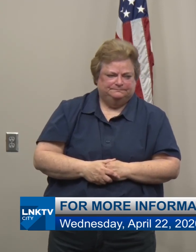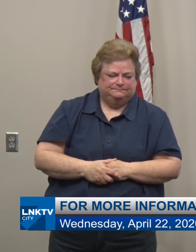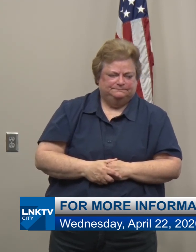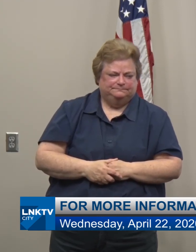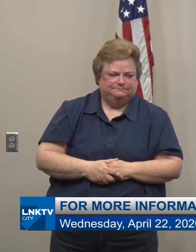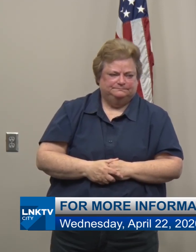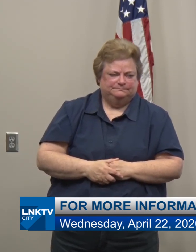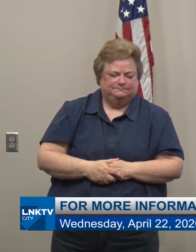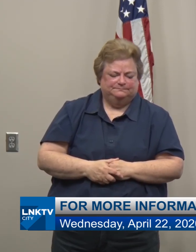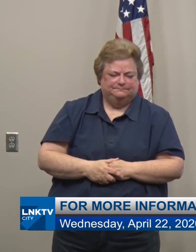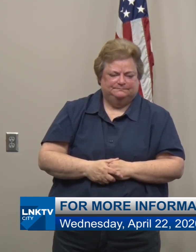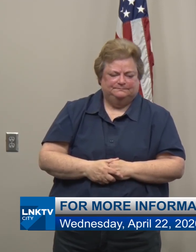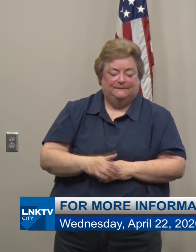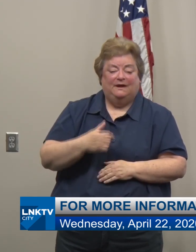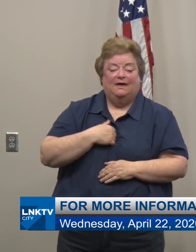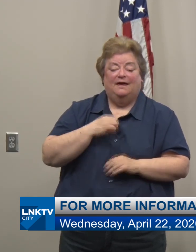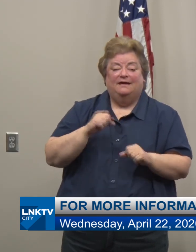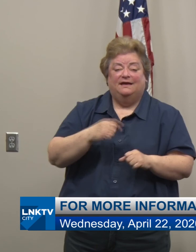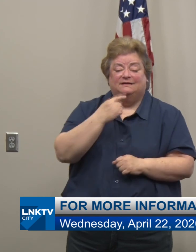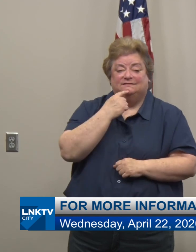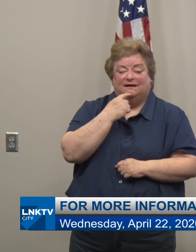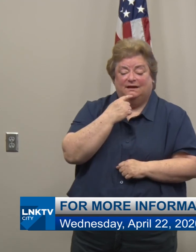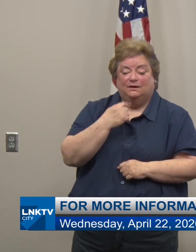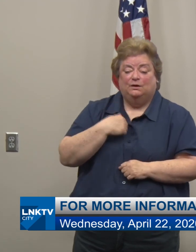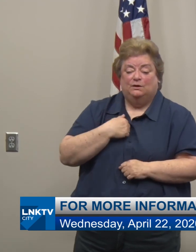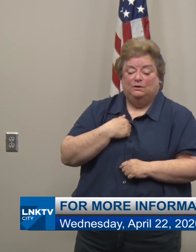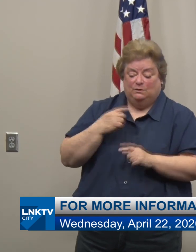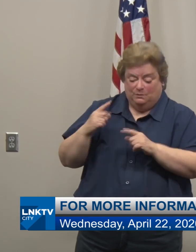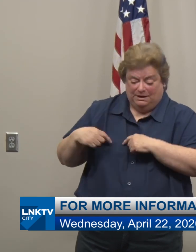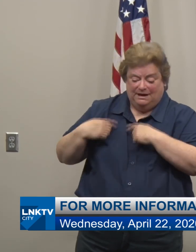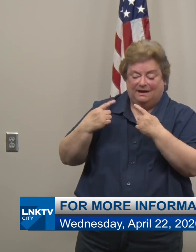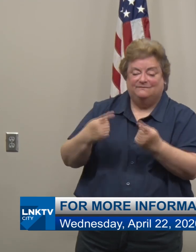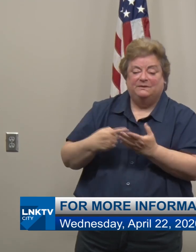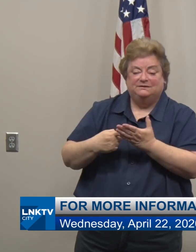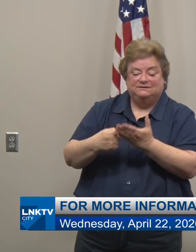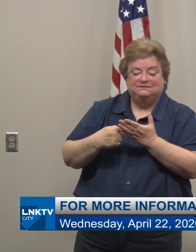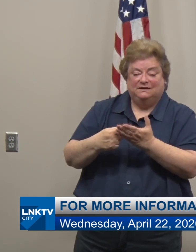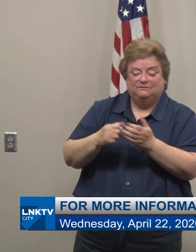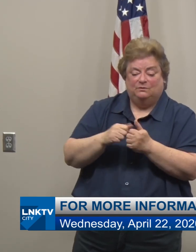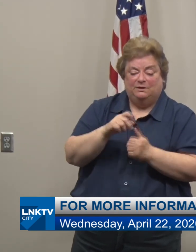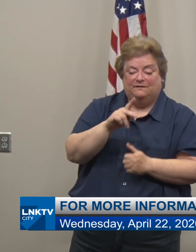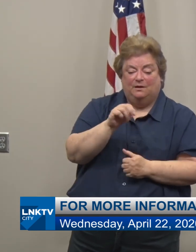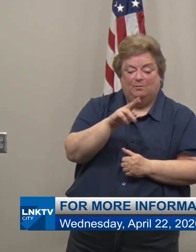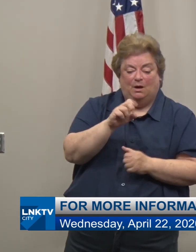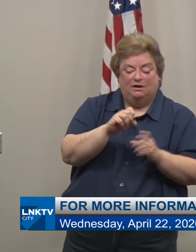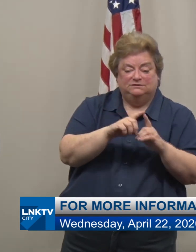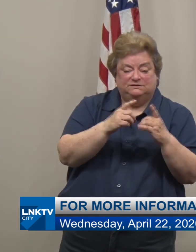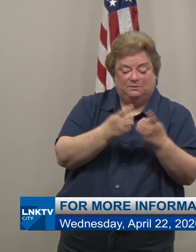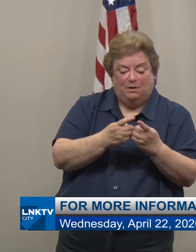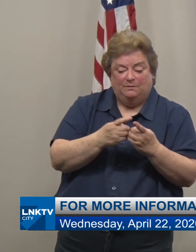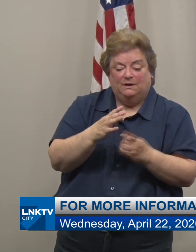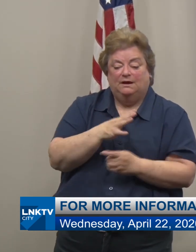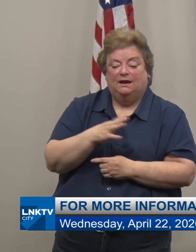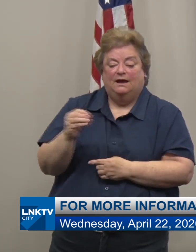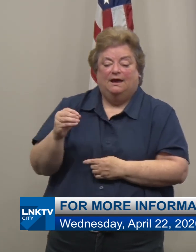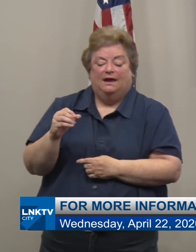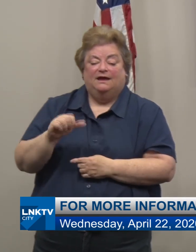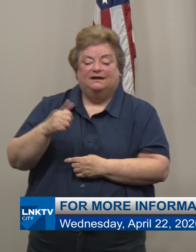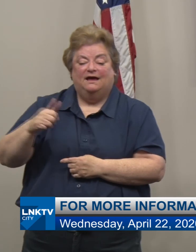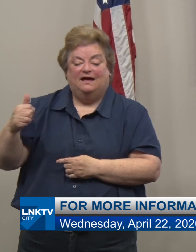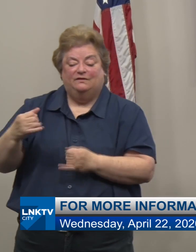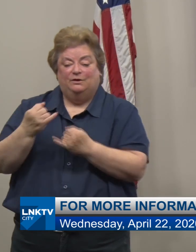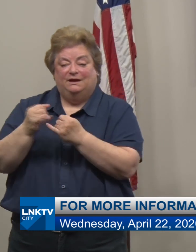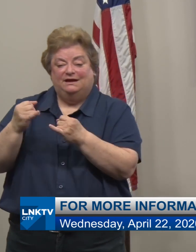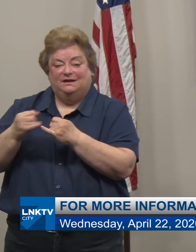I can say that we have been in discussion with both our Parks Department and other